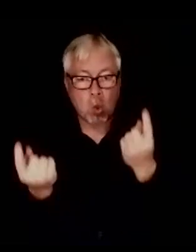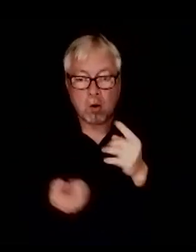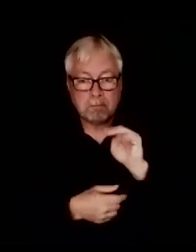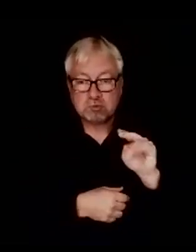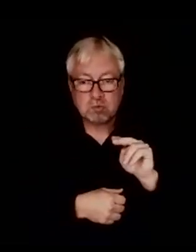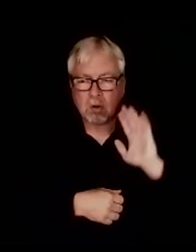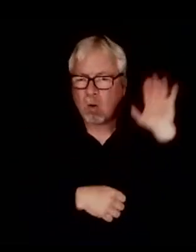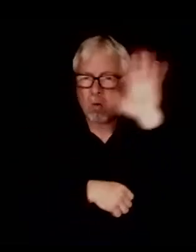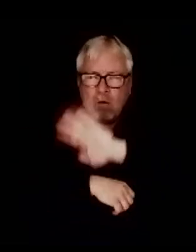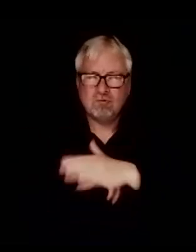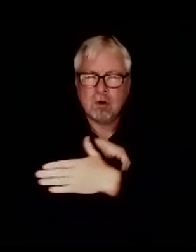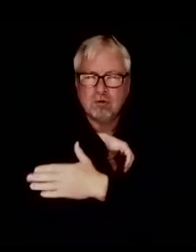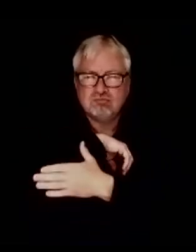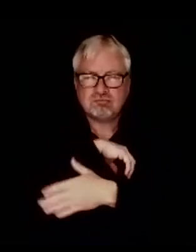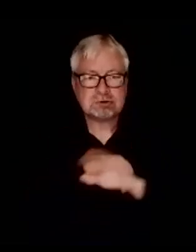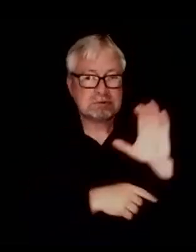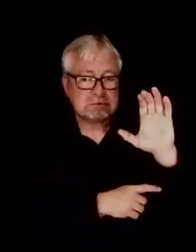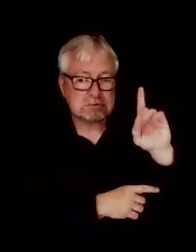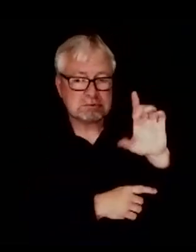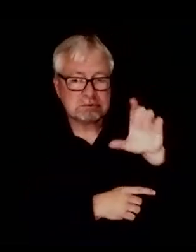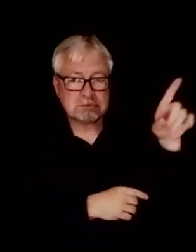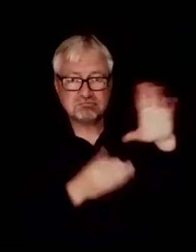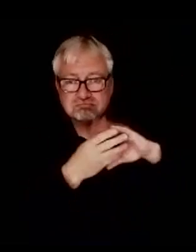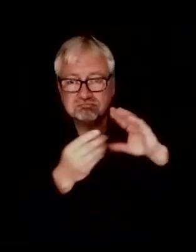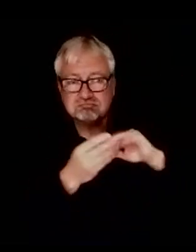others has increasingly